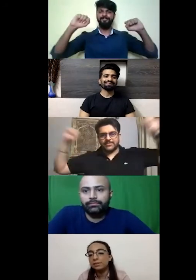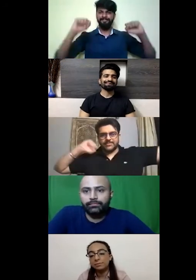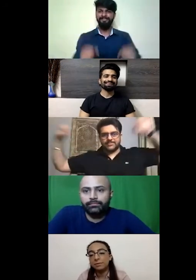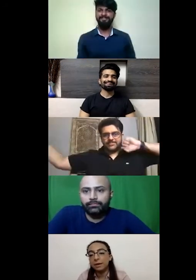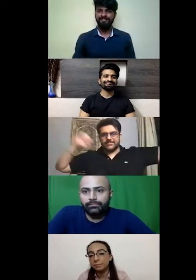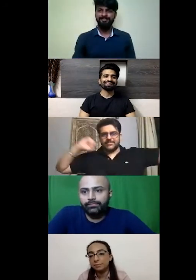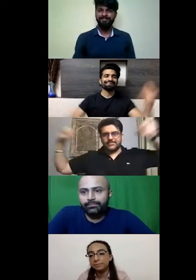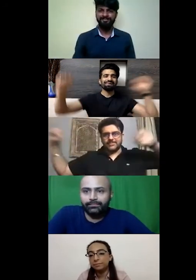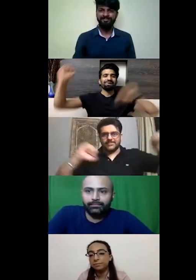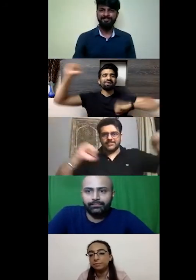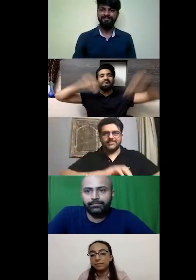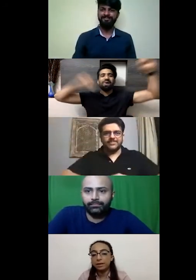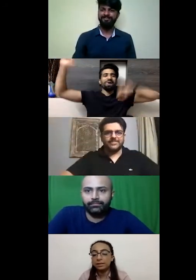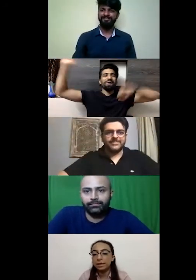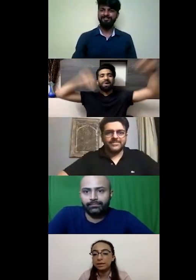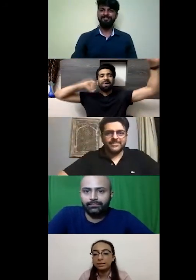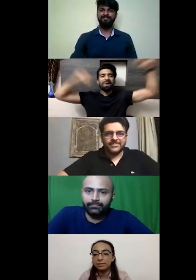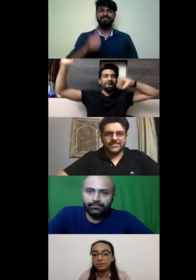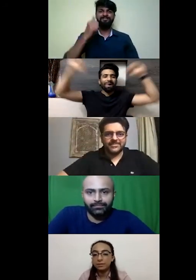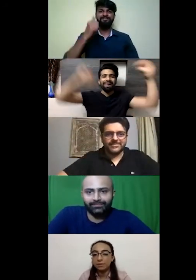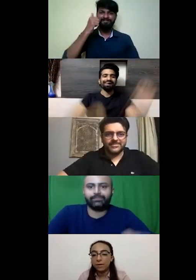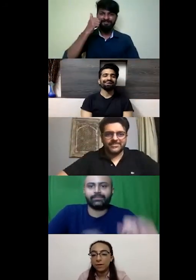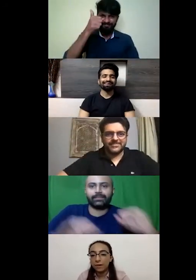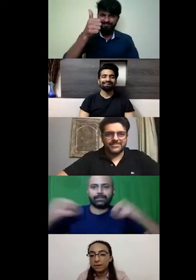Exercise. Yeah. Exercise.